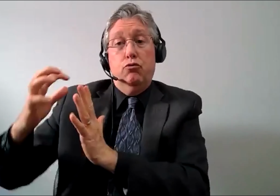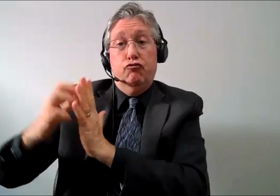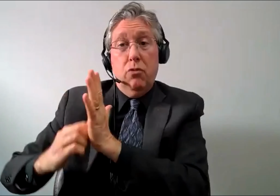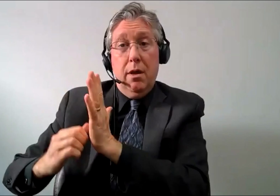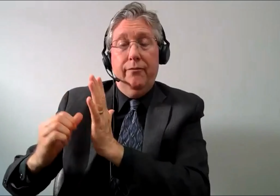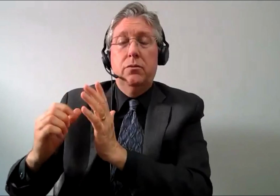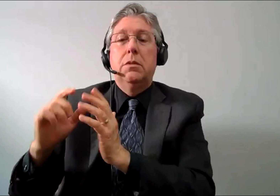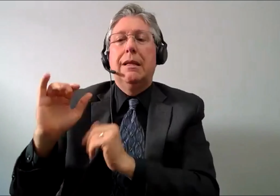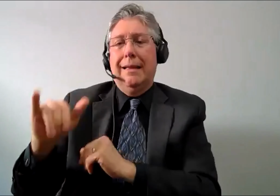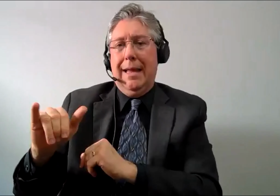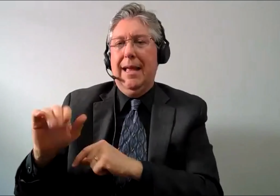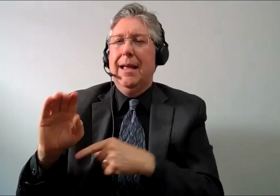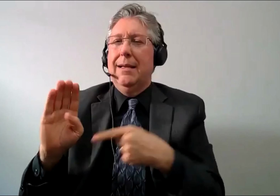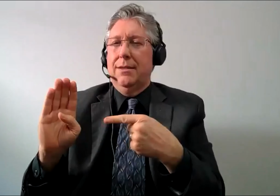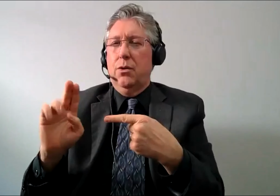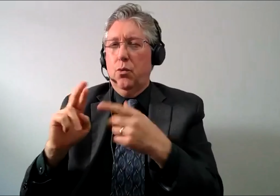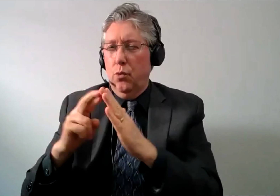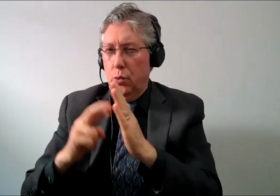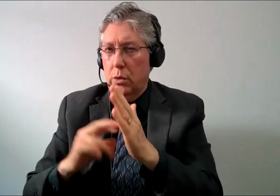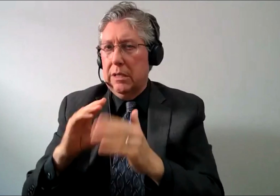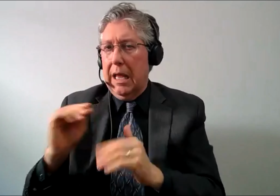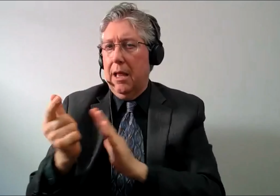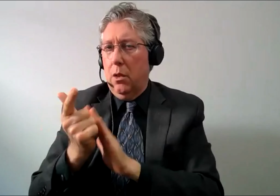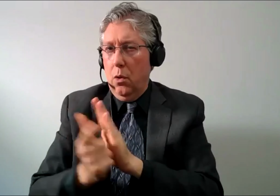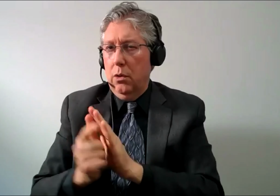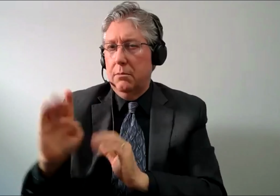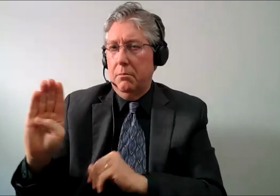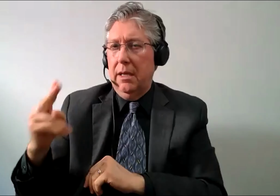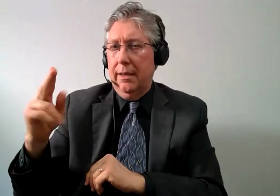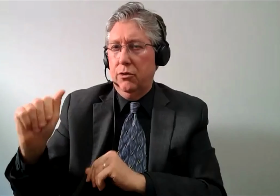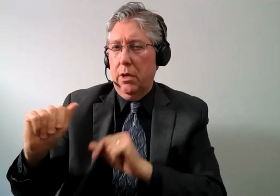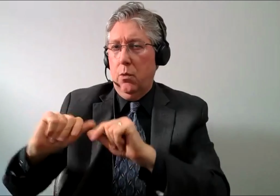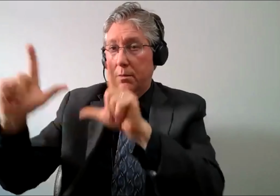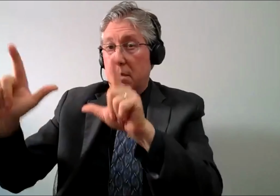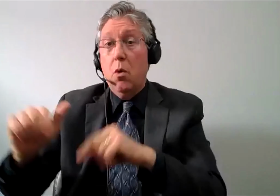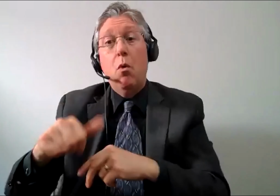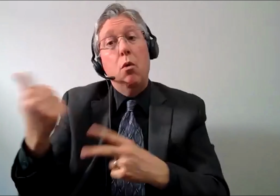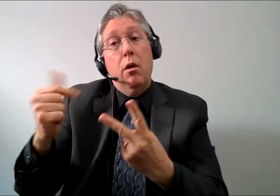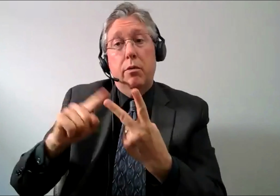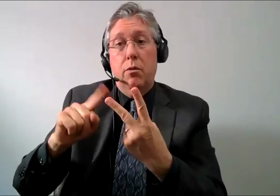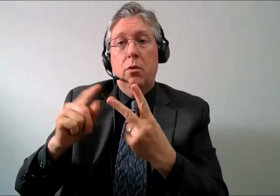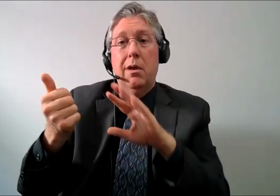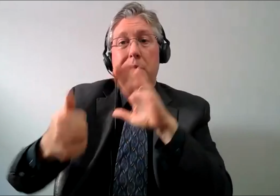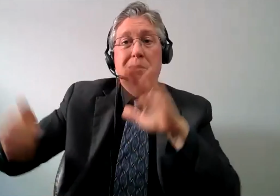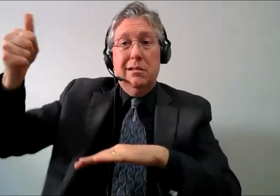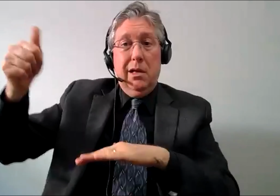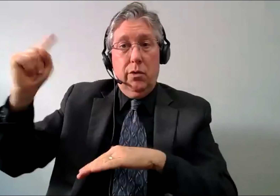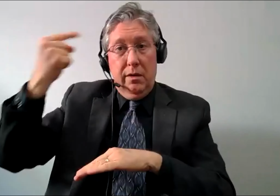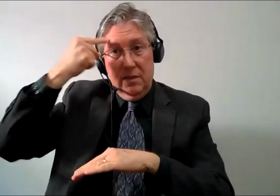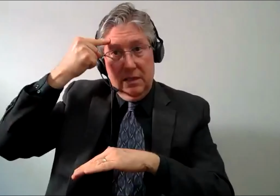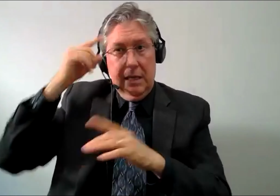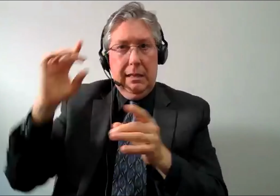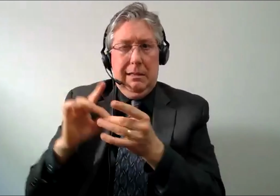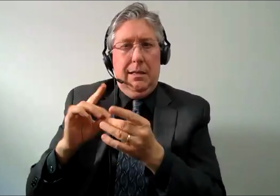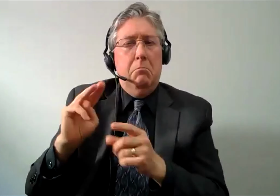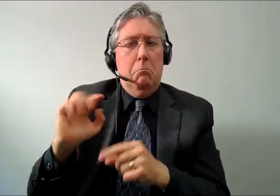and Laws BHA webpage or the other Secretary of State link that Mel posted earlier. And